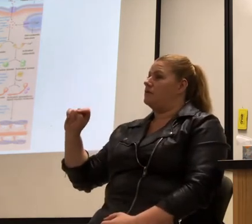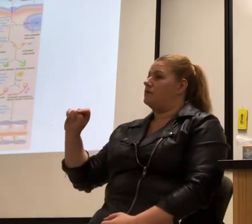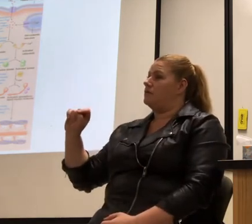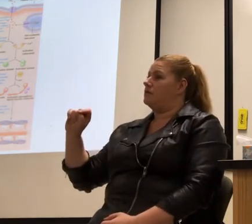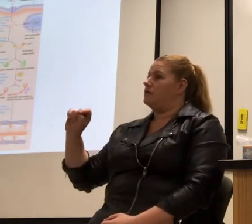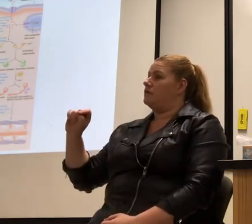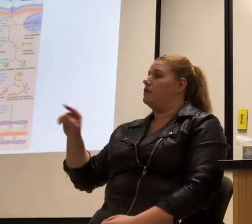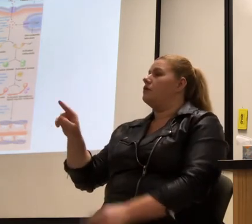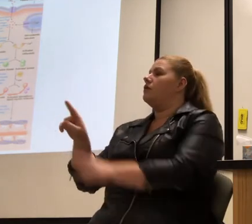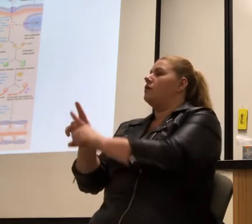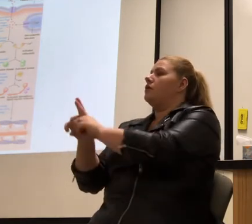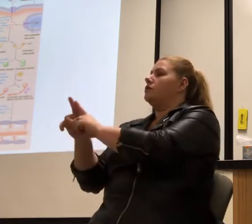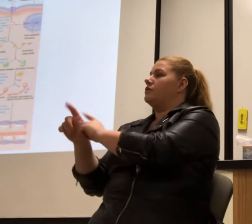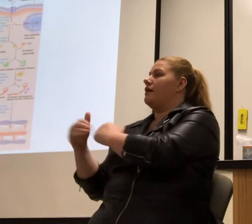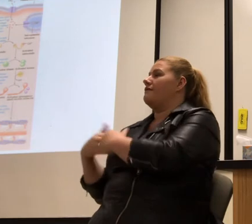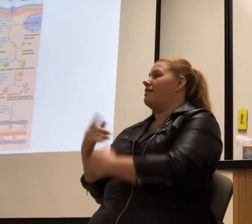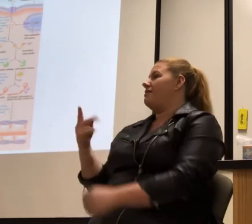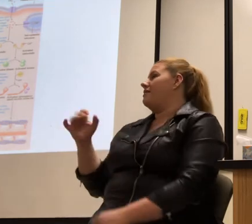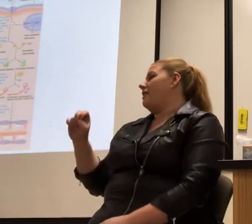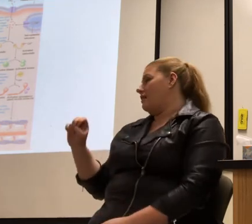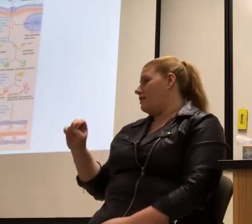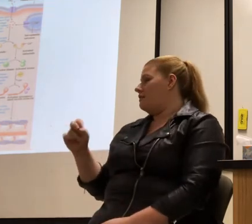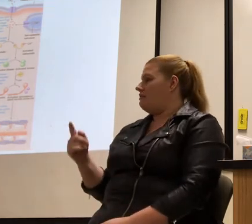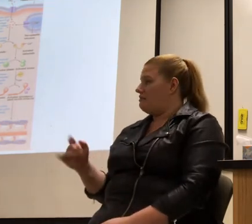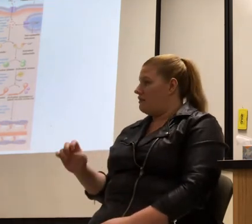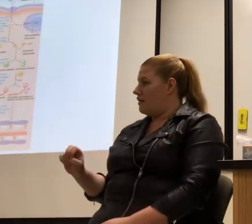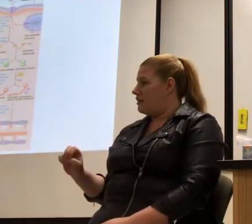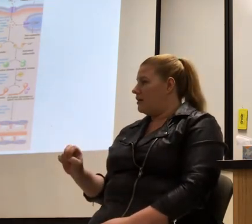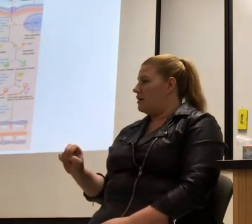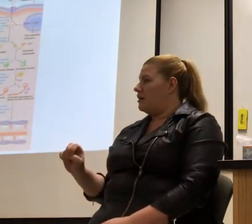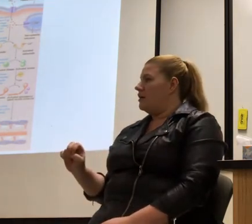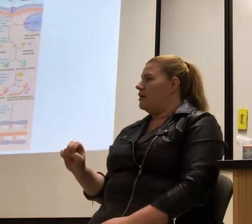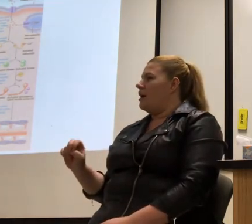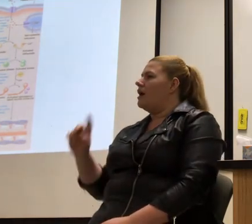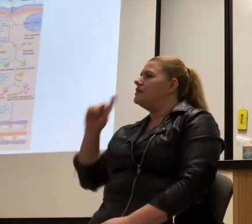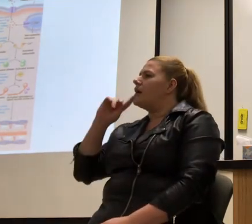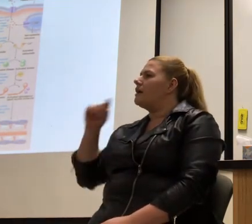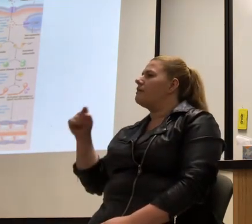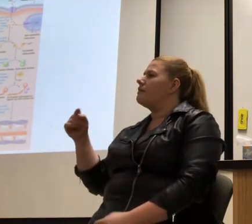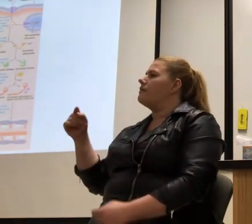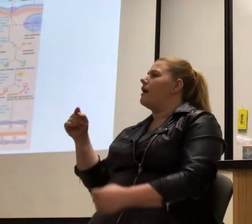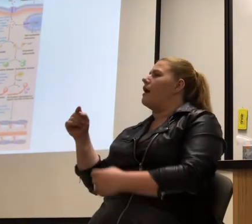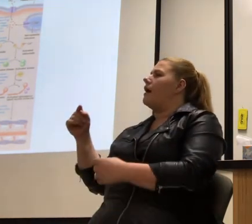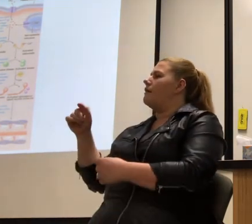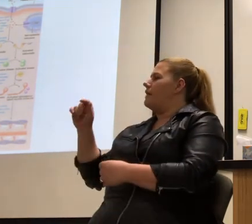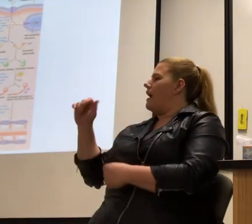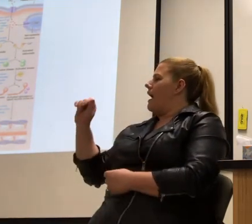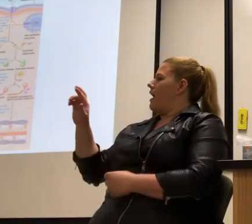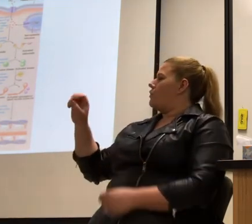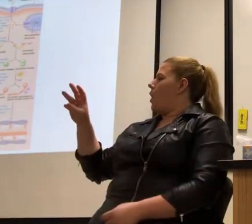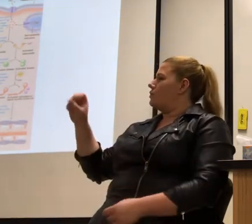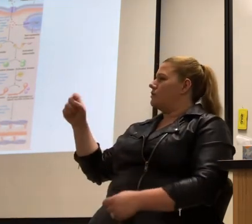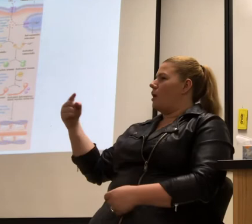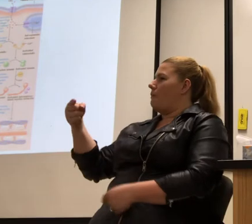and then you have thin and thin, and it's like the arrows are pointing,